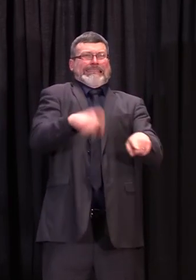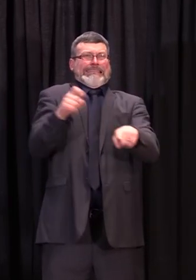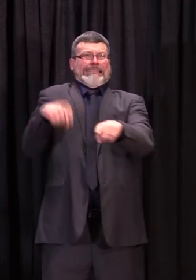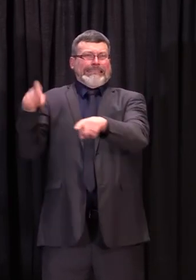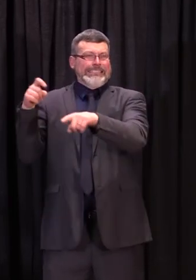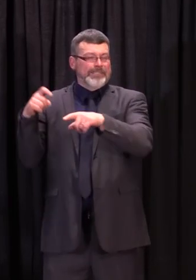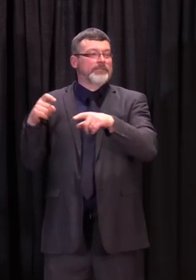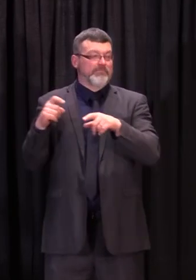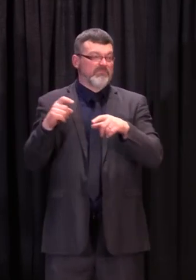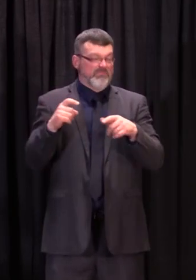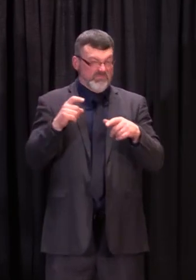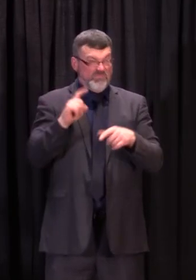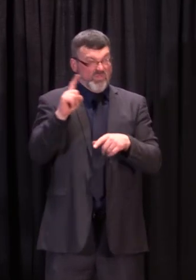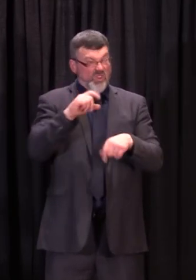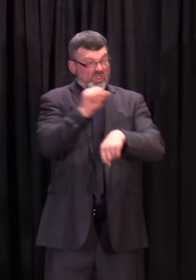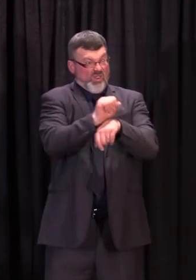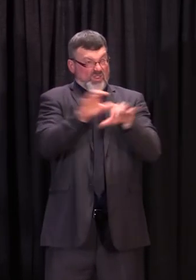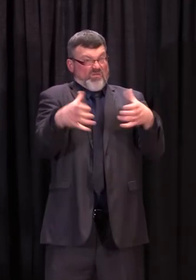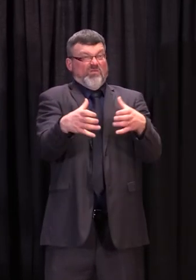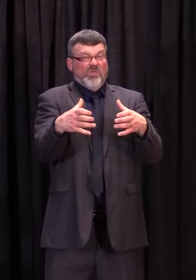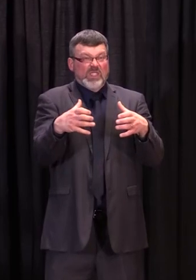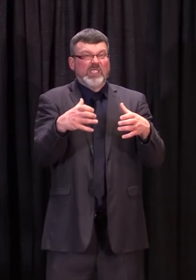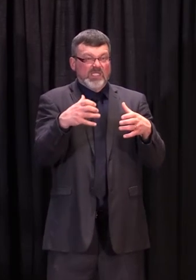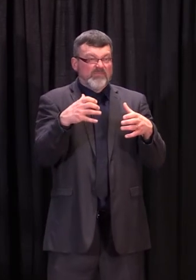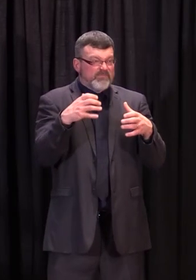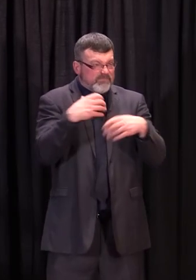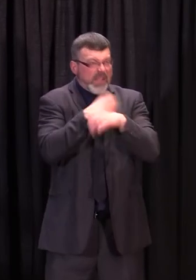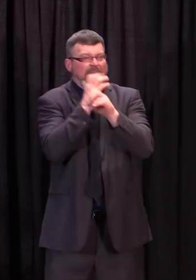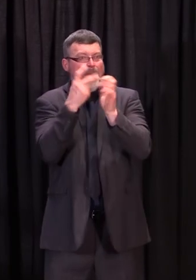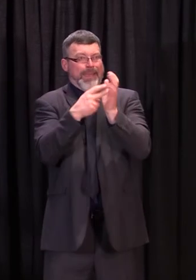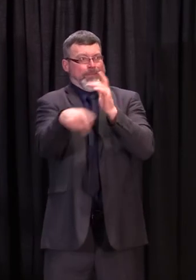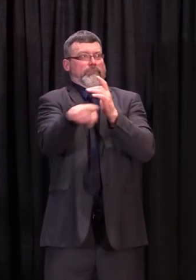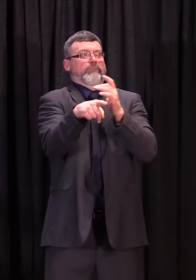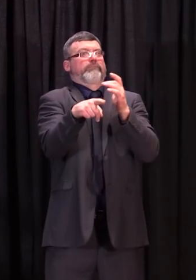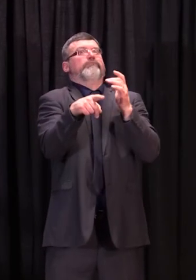is, our workforce crisis makes it necessary.